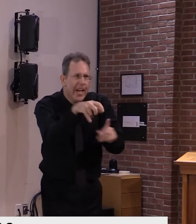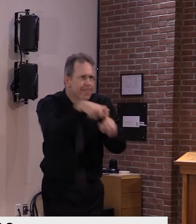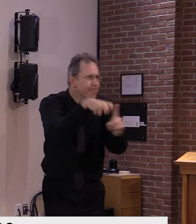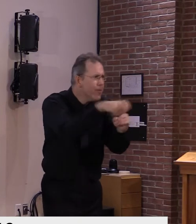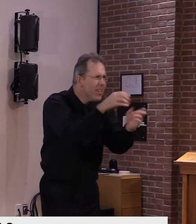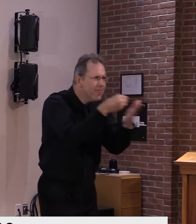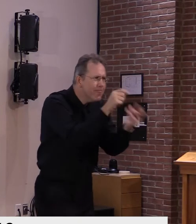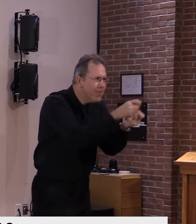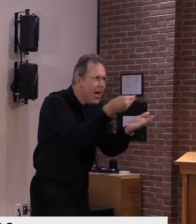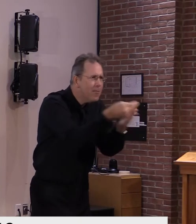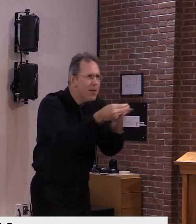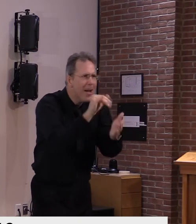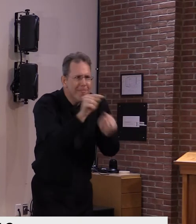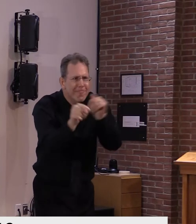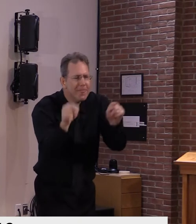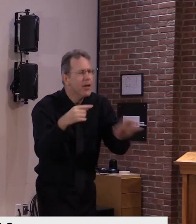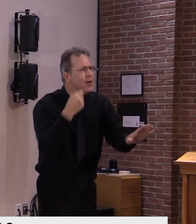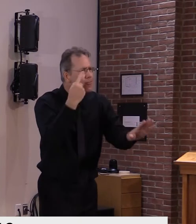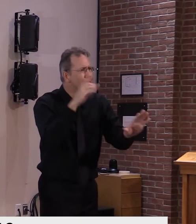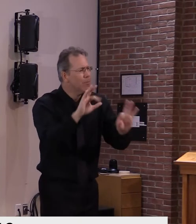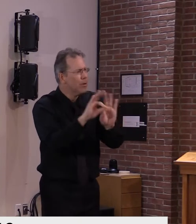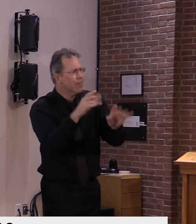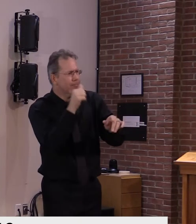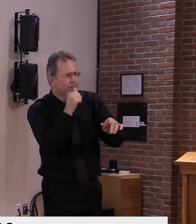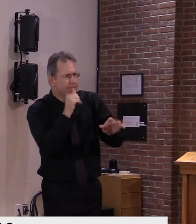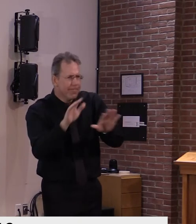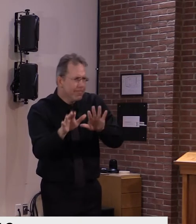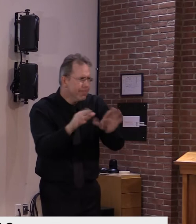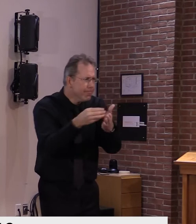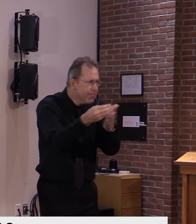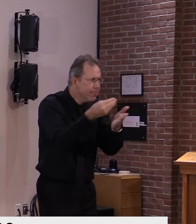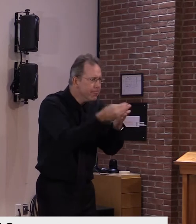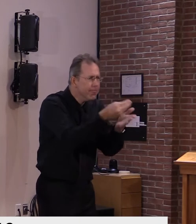for the retailers to do business. Are